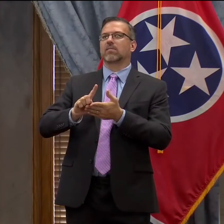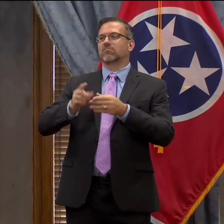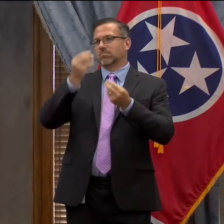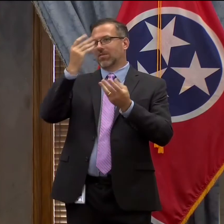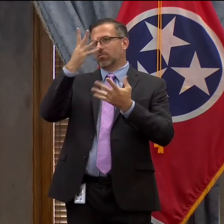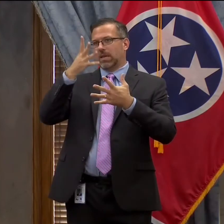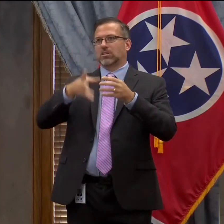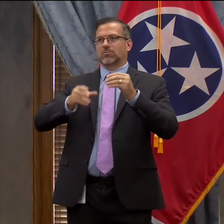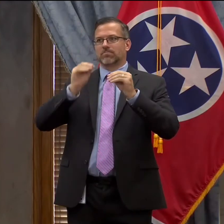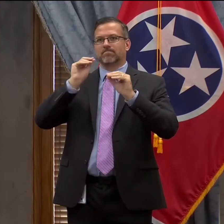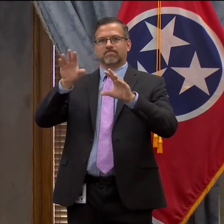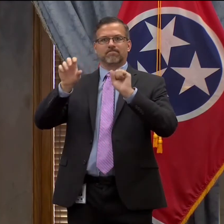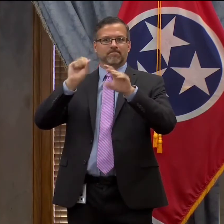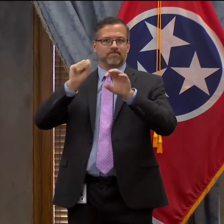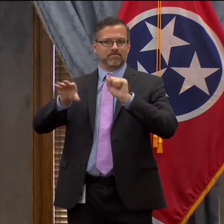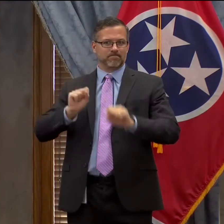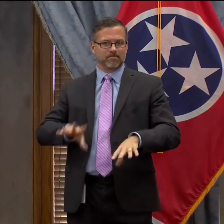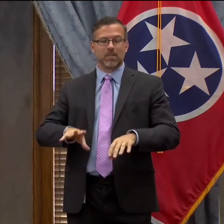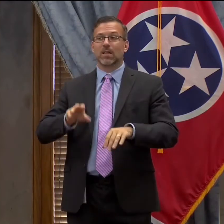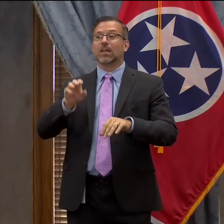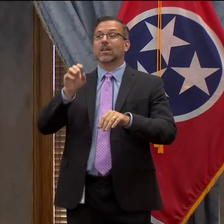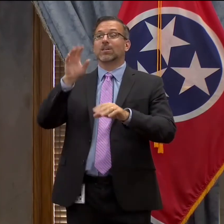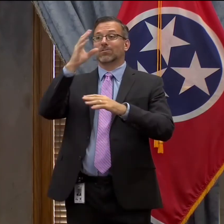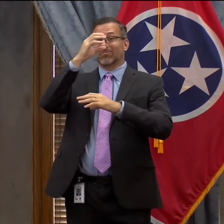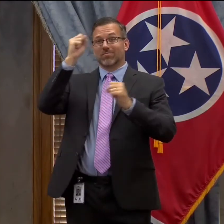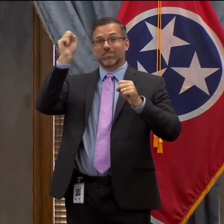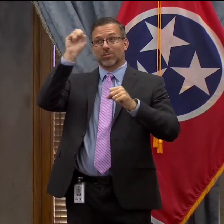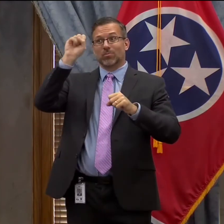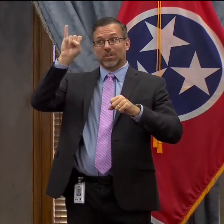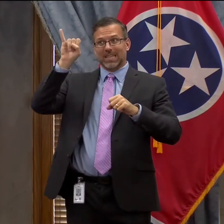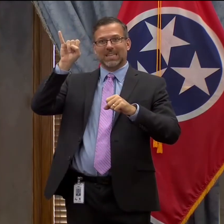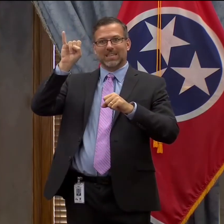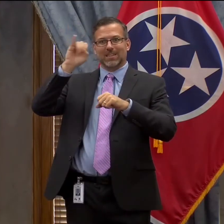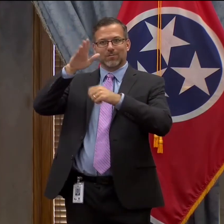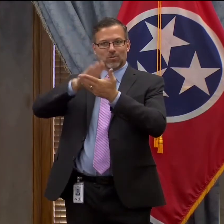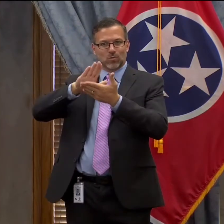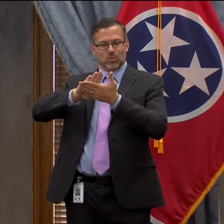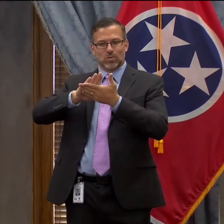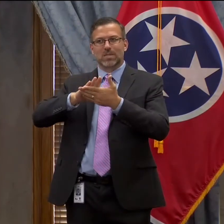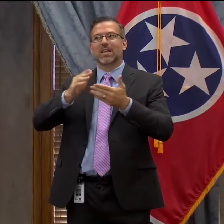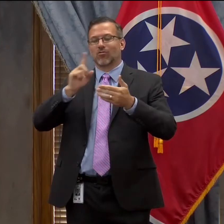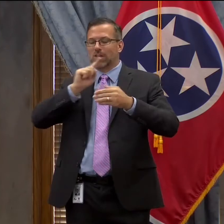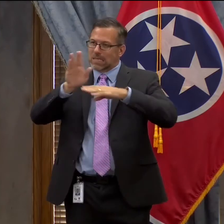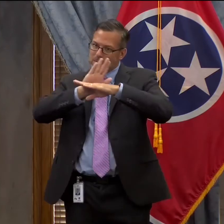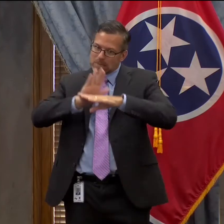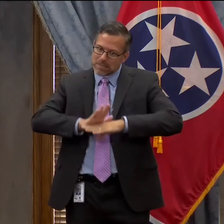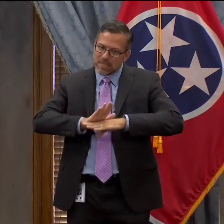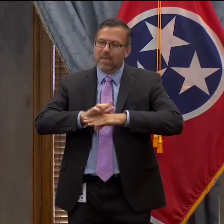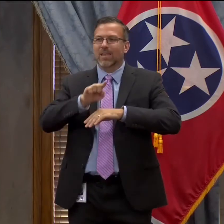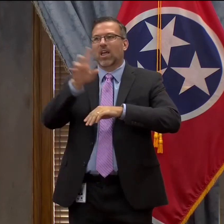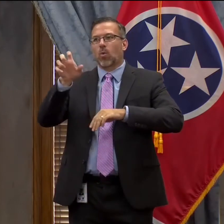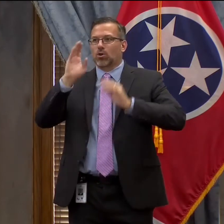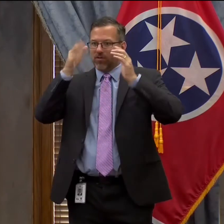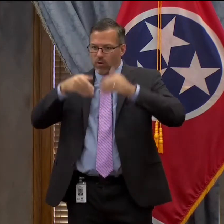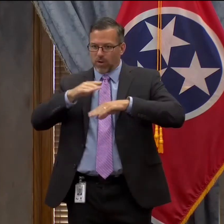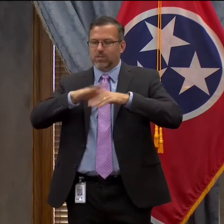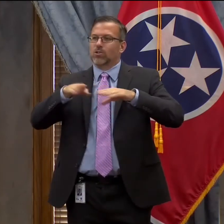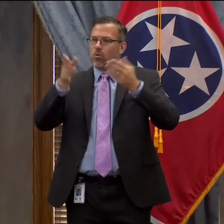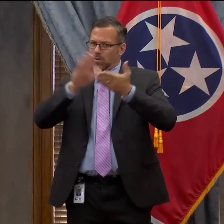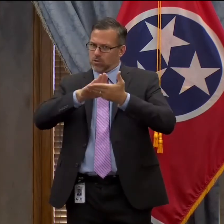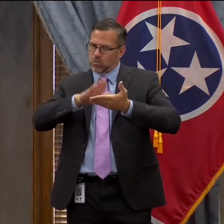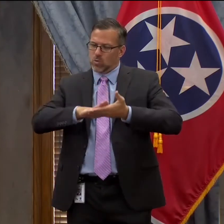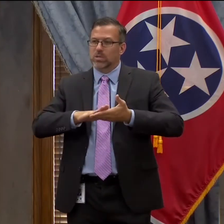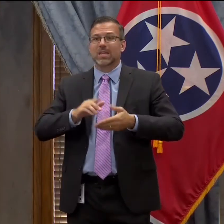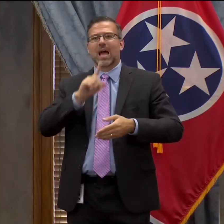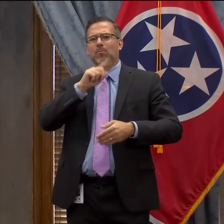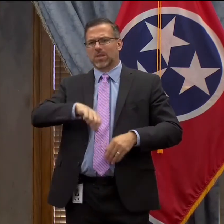I will say on behalf of superintendents, they've got a lot on their plates, and I'll defend them a little bit on wanting to make sure that they can focus on the business of reopening schools. I am